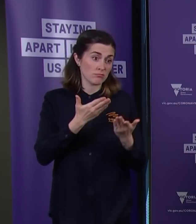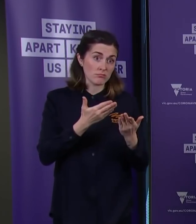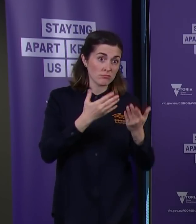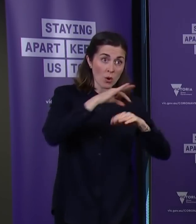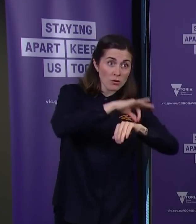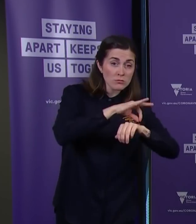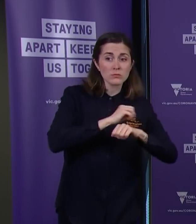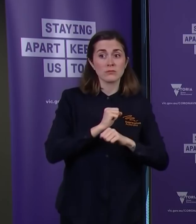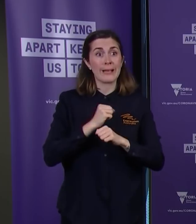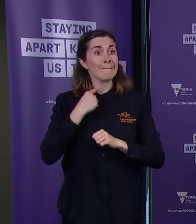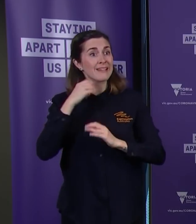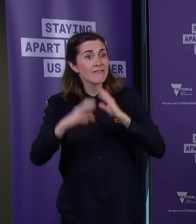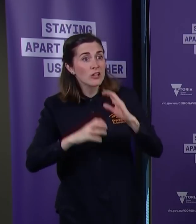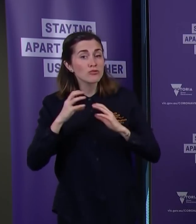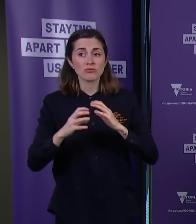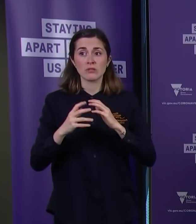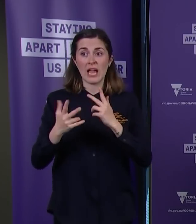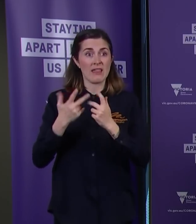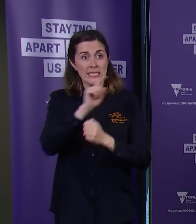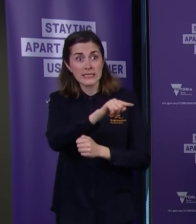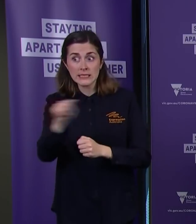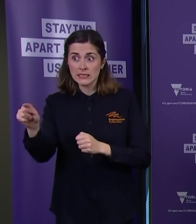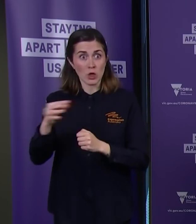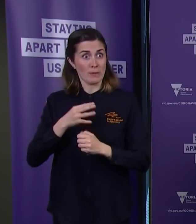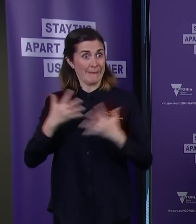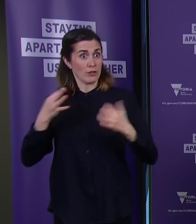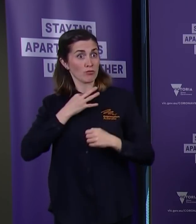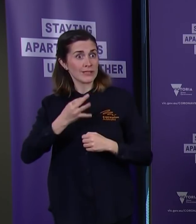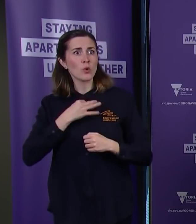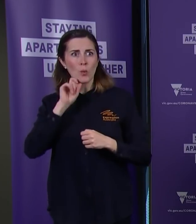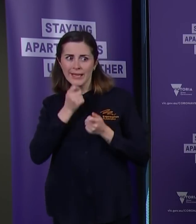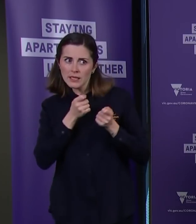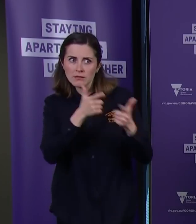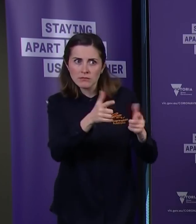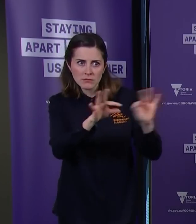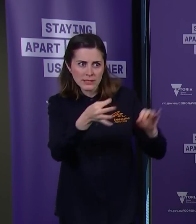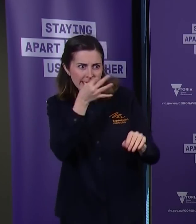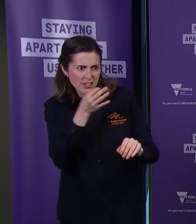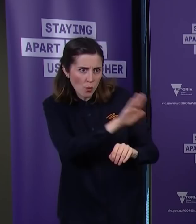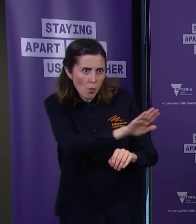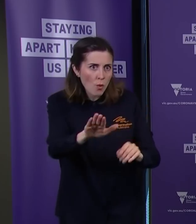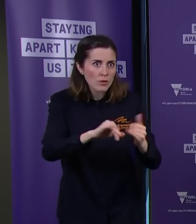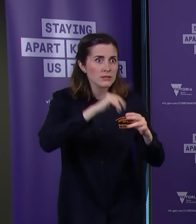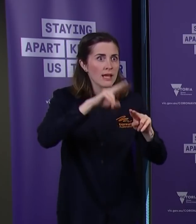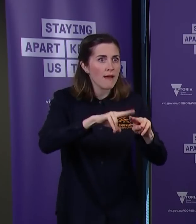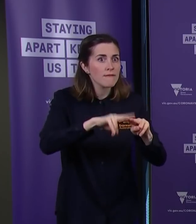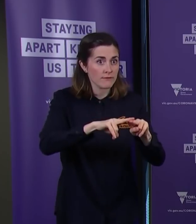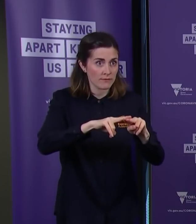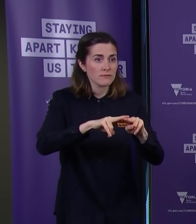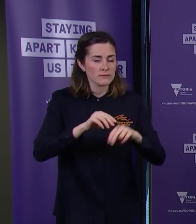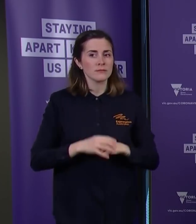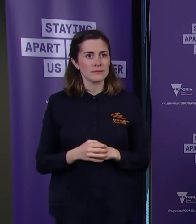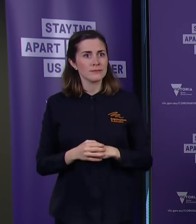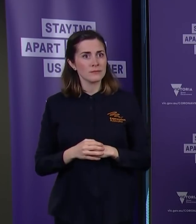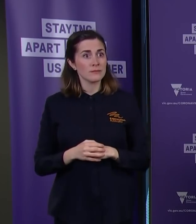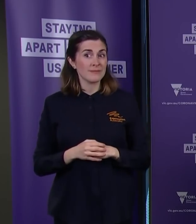long as this global pandemic and the really swift way in which this virus can spread, it's going to